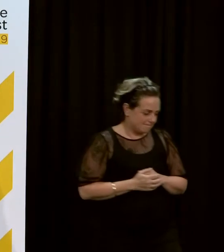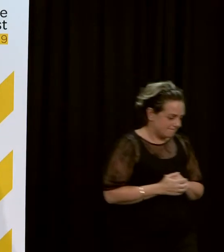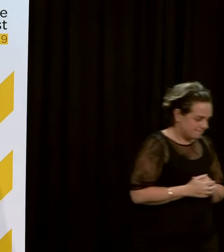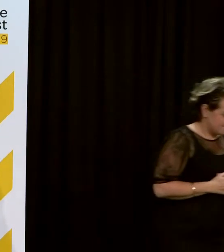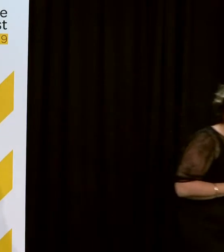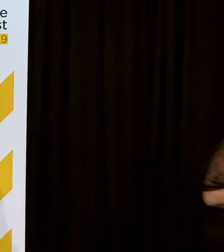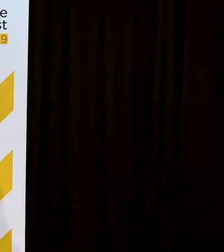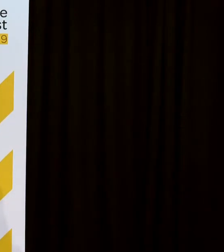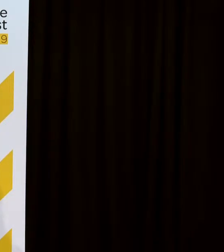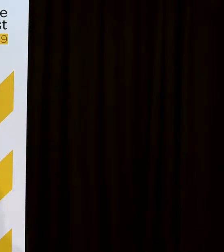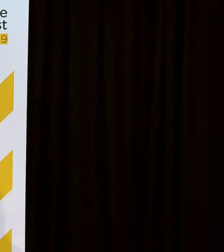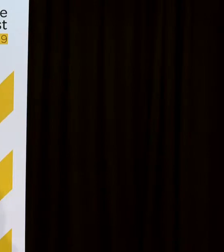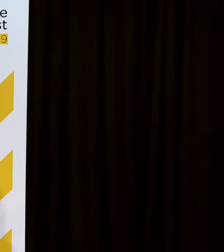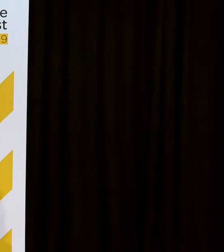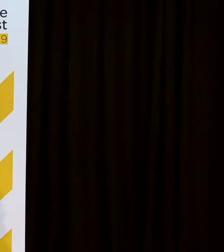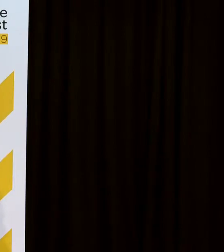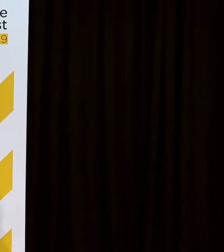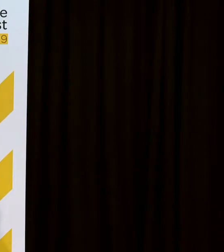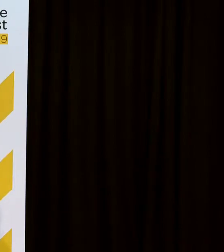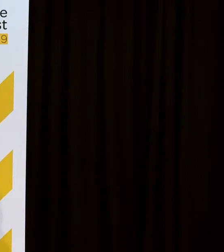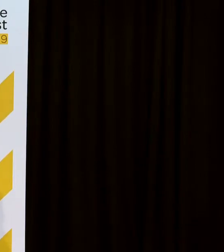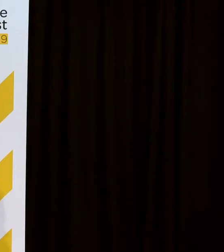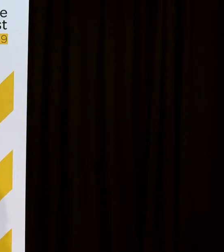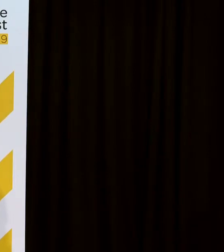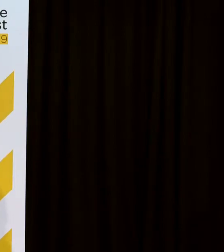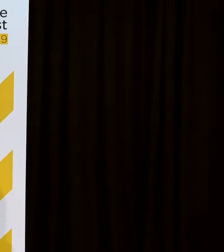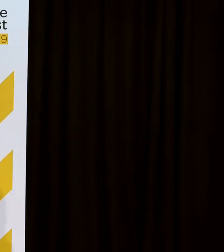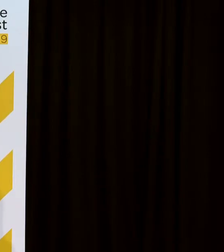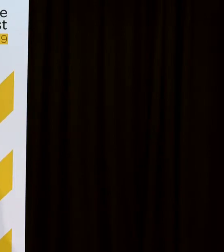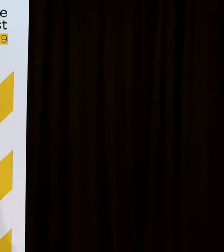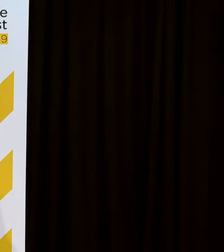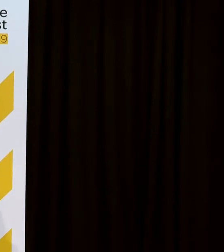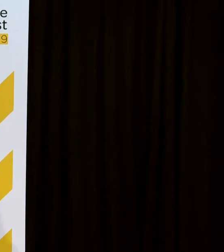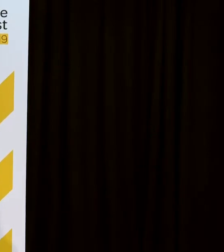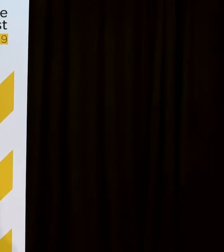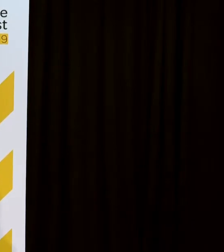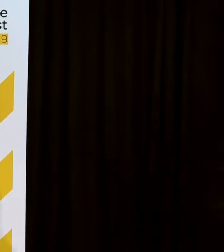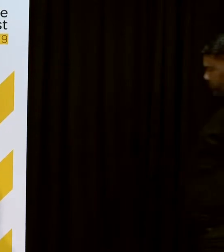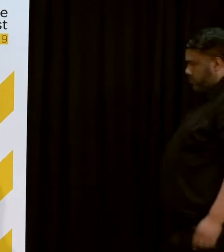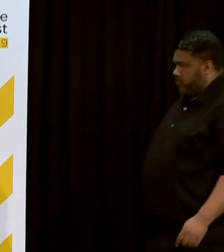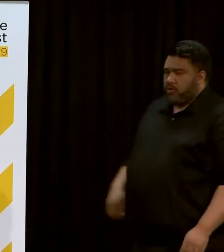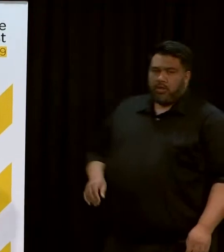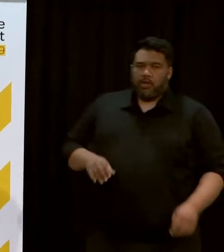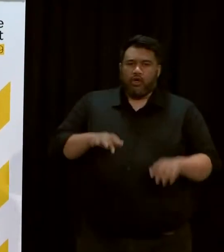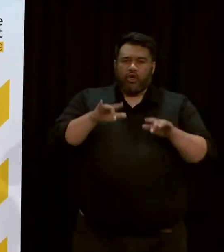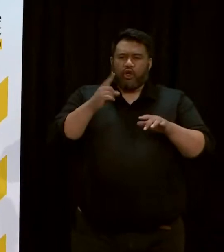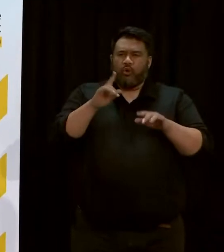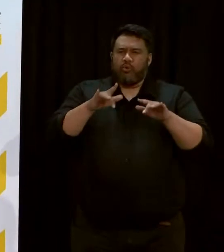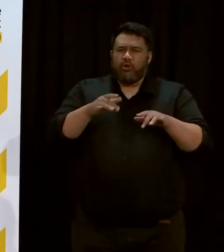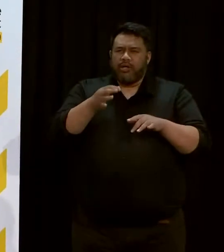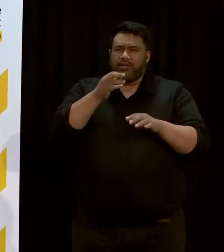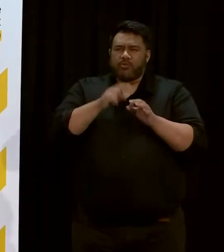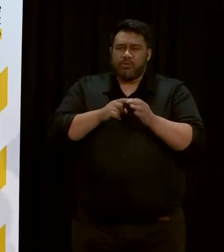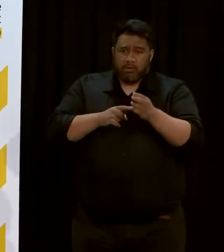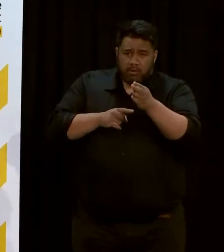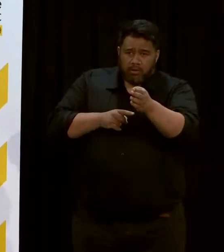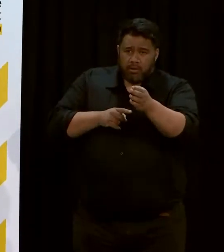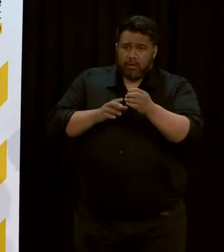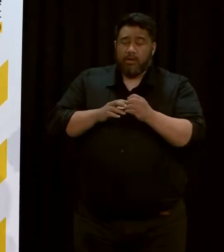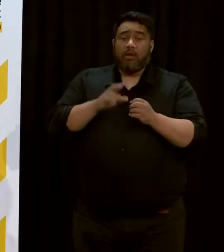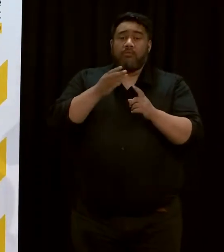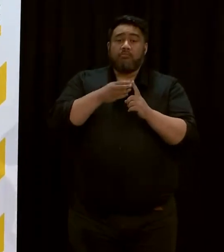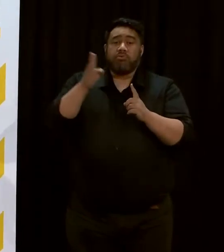Sorry, I'm going to kind of run down to the last sets of questions. So I'm going to try and come to those who haven't really had that many, if I can. Sorry. Yes. Just on a totally